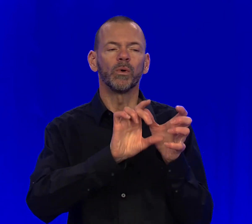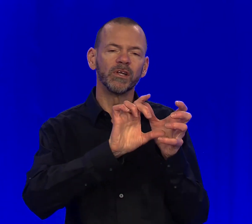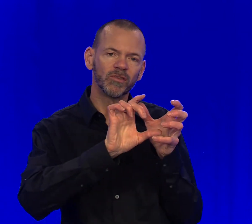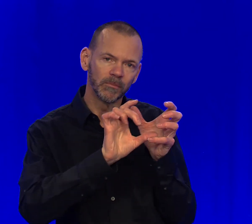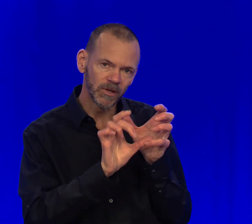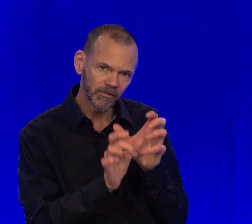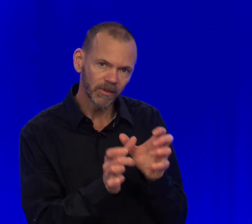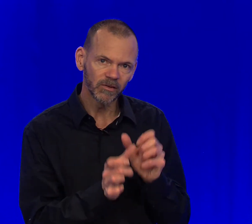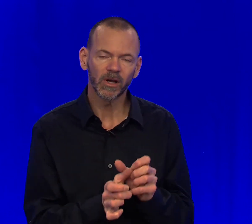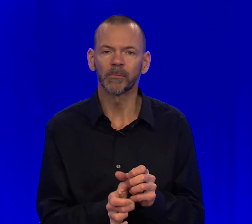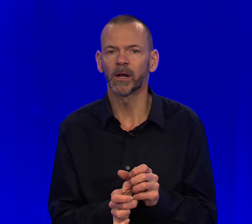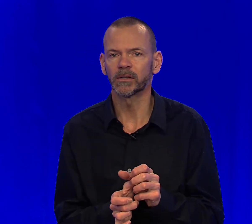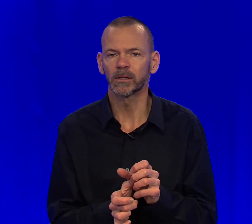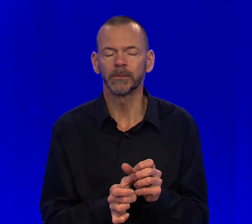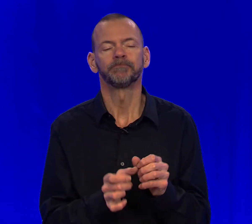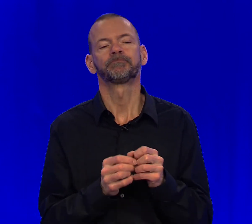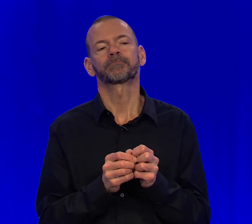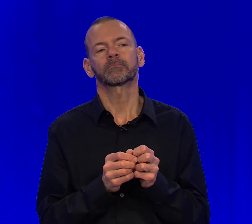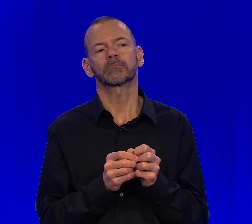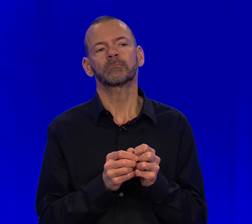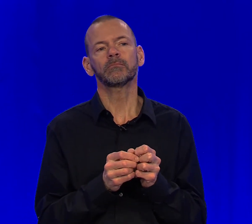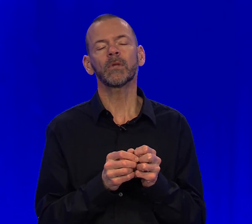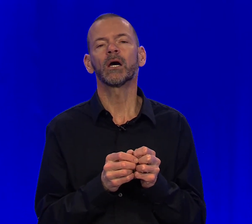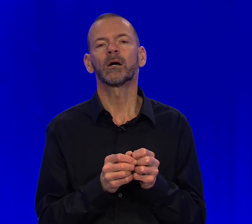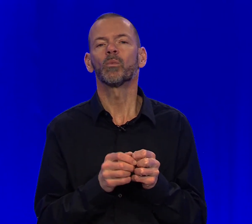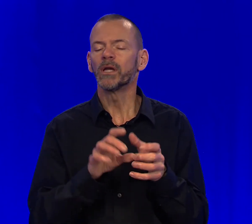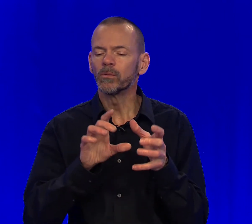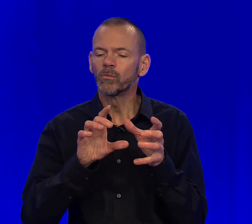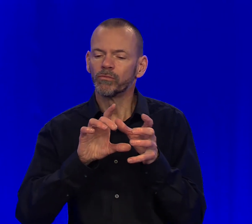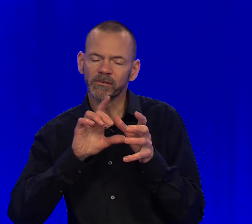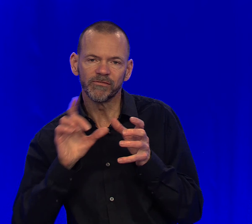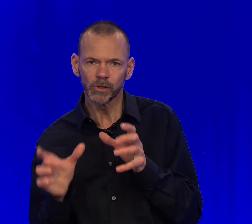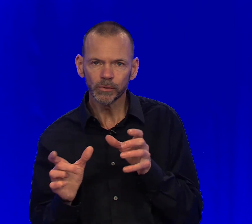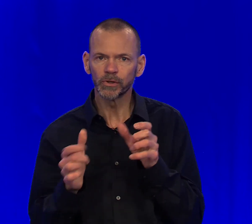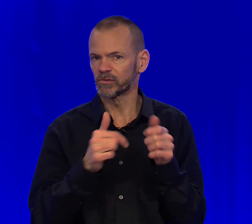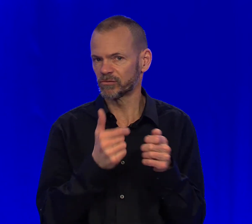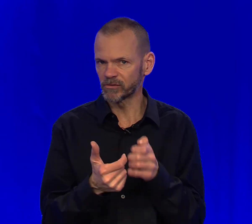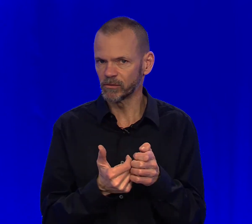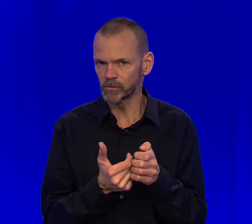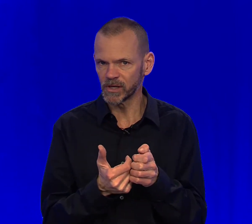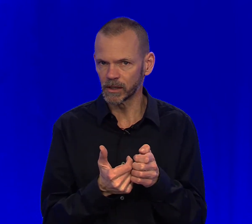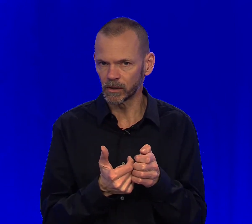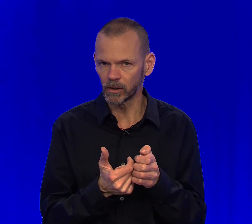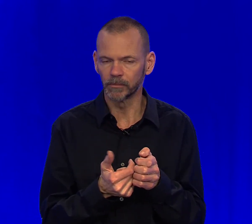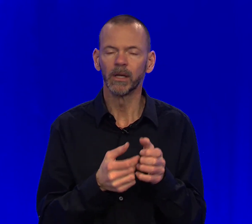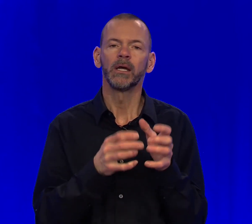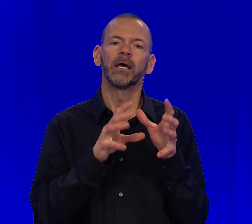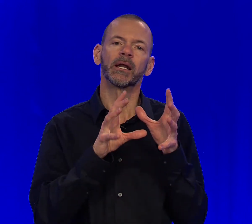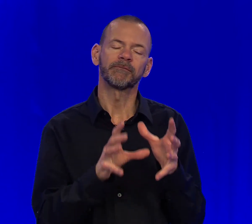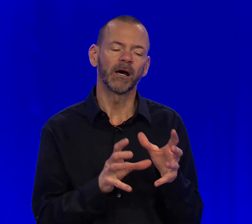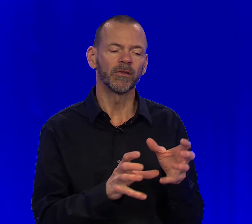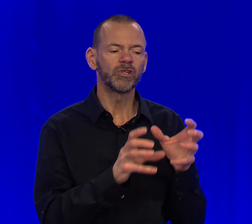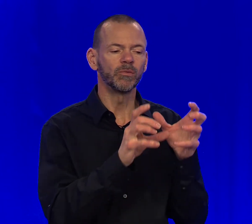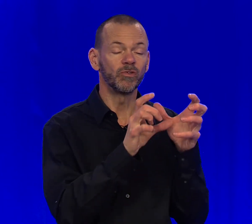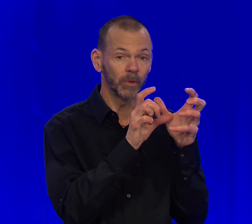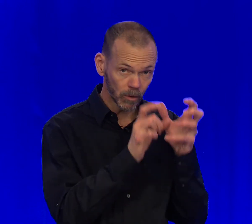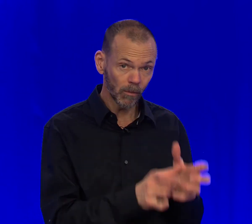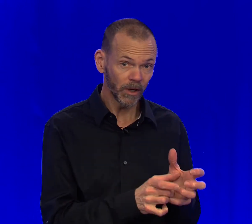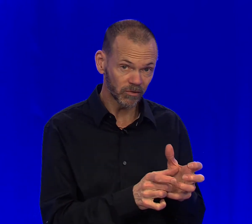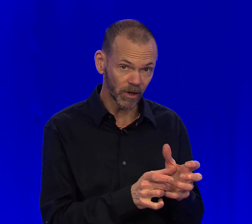did some different things chiropractically. We reviewed her stretching routine at home. And I found that she was doing her morning